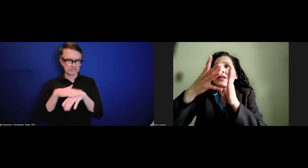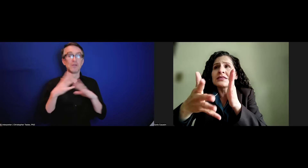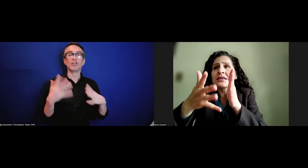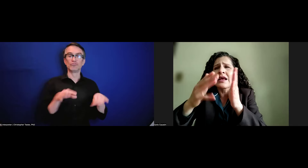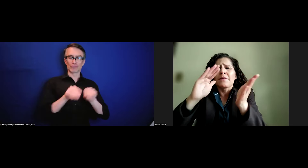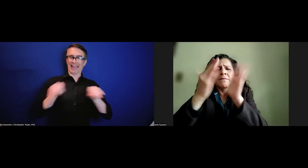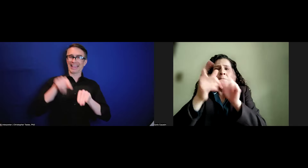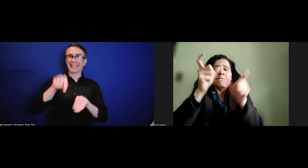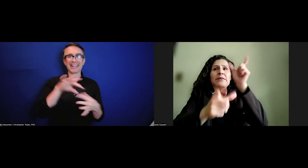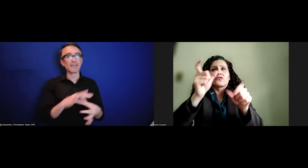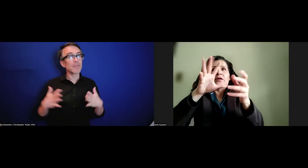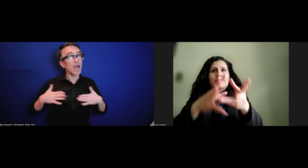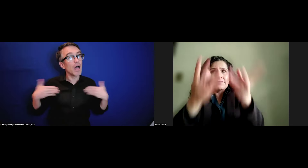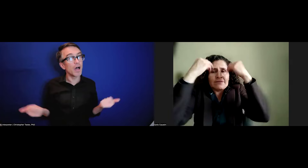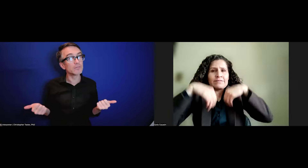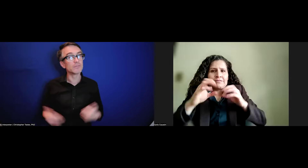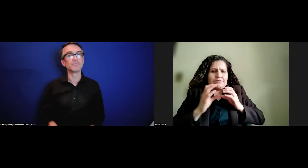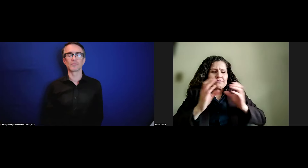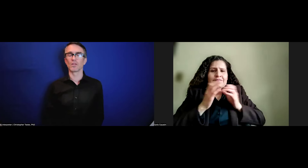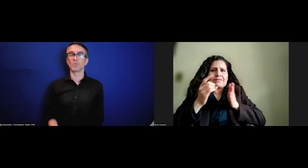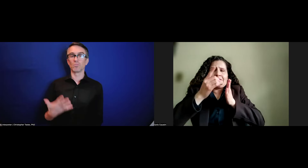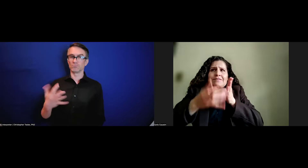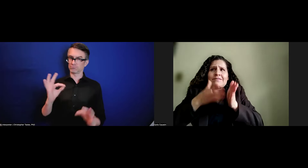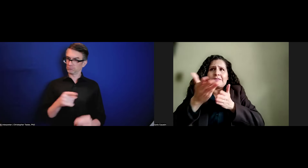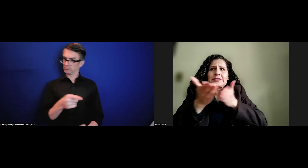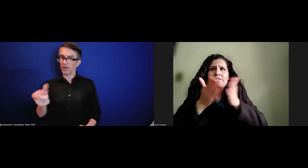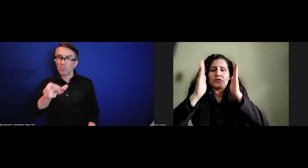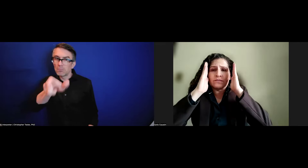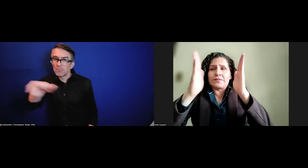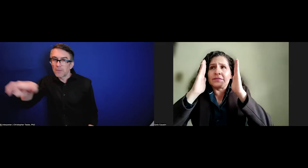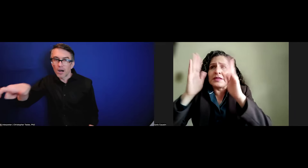terminar. Para Call nosotros, revenues have not allowed me to be able to.